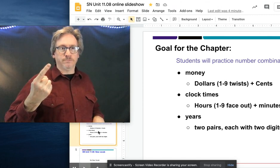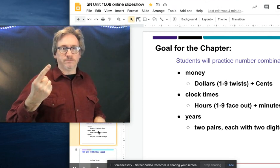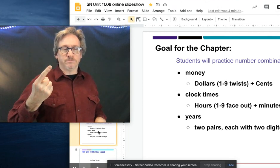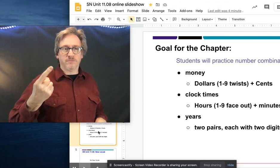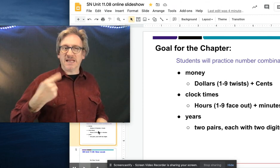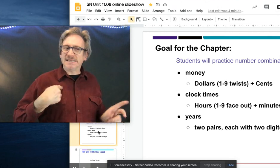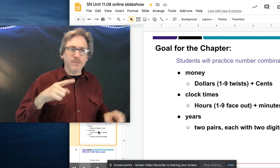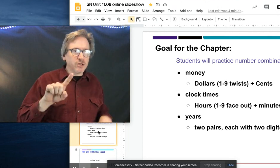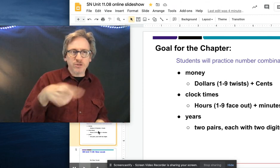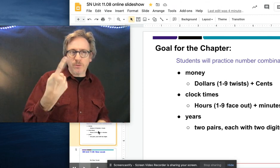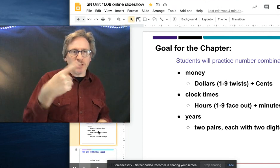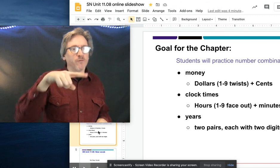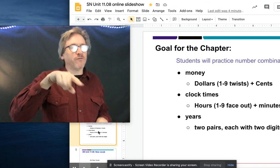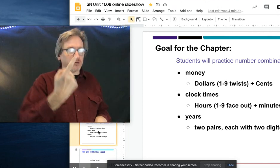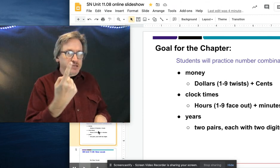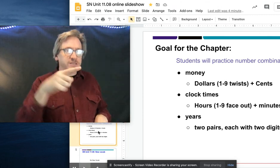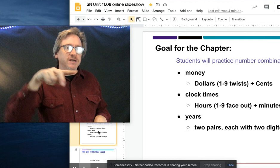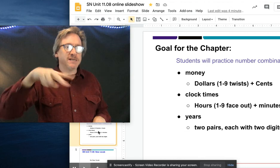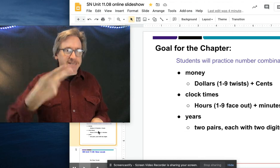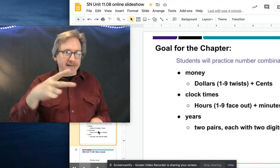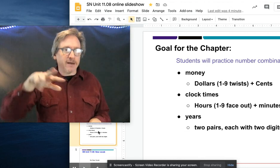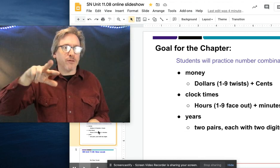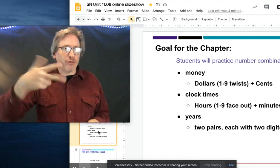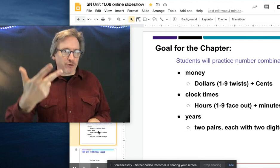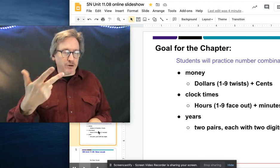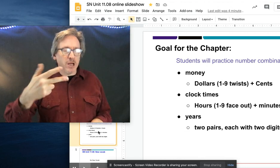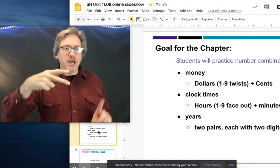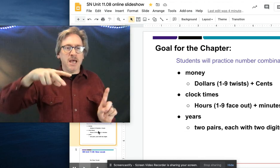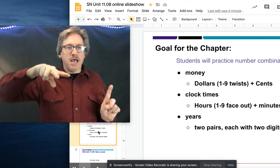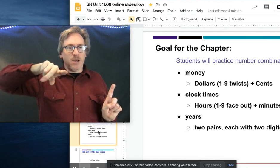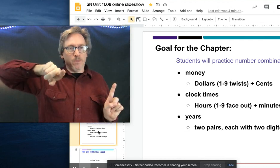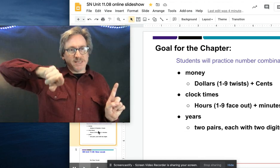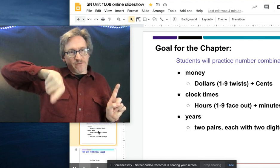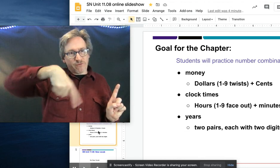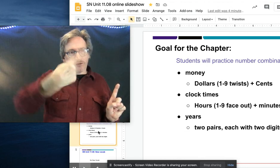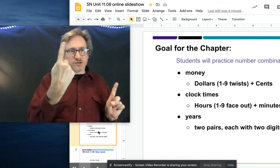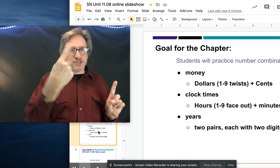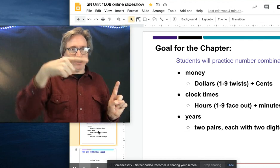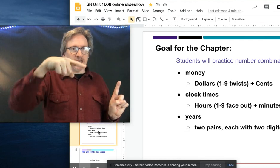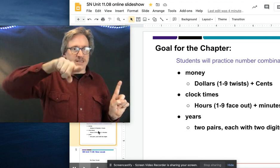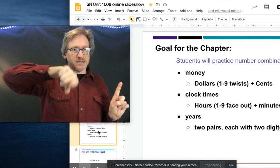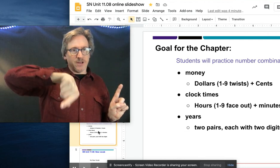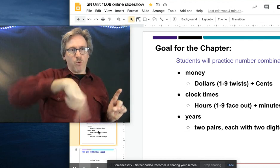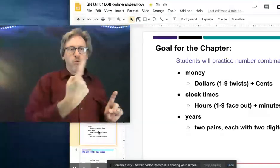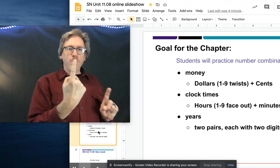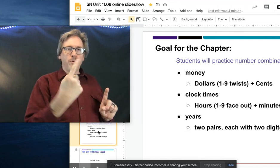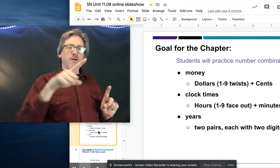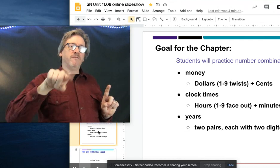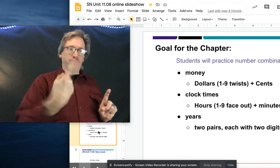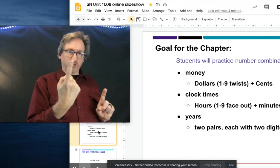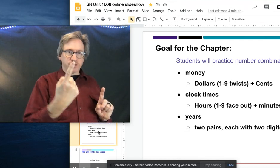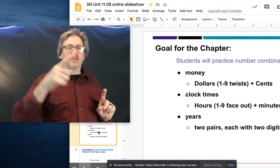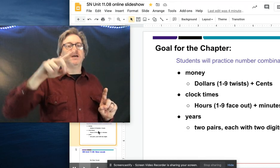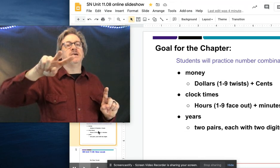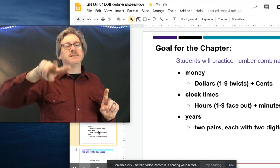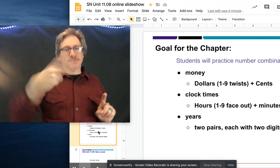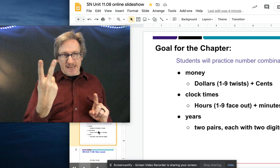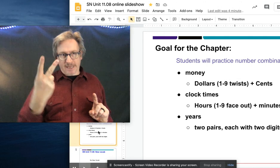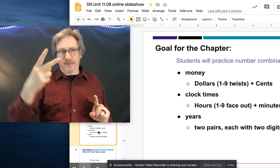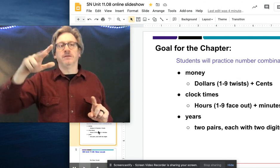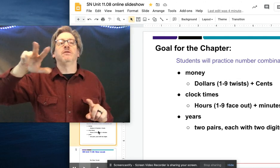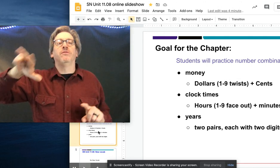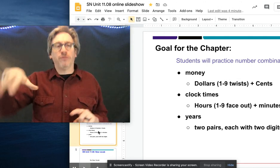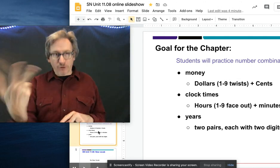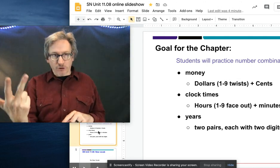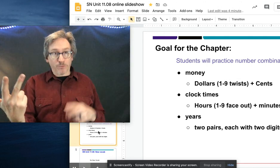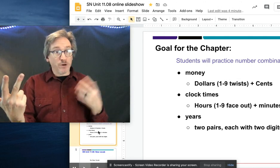it. Similar to when we go first, second, third. When we say first, it tends to be a whoop, first,